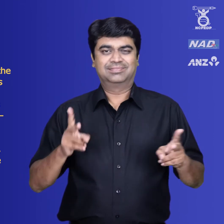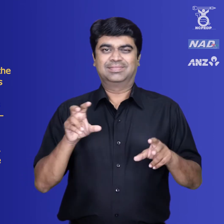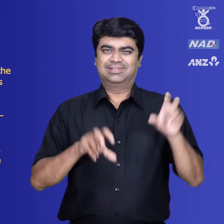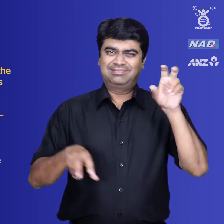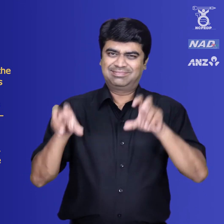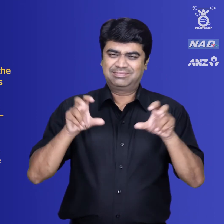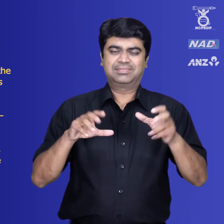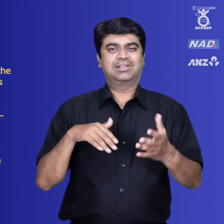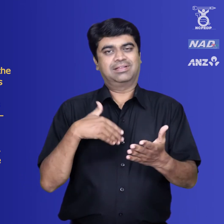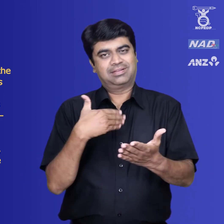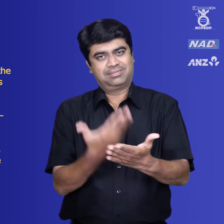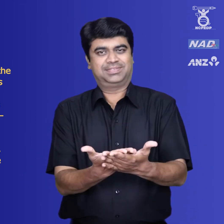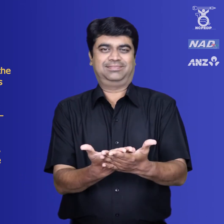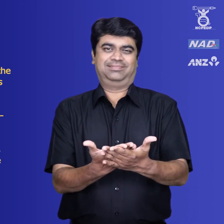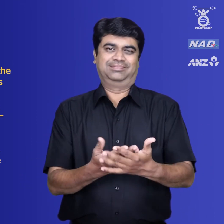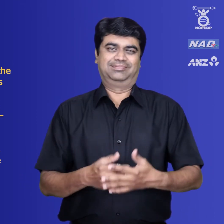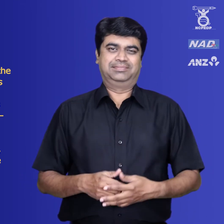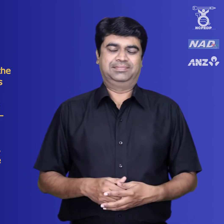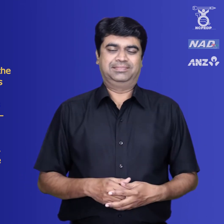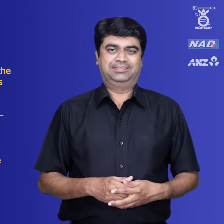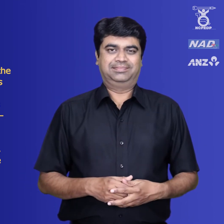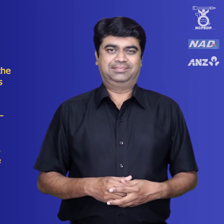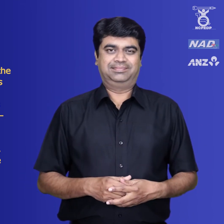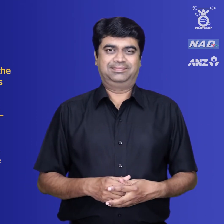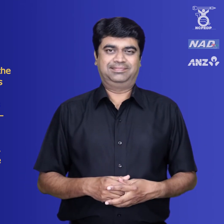and adventure activities.